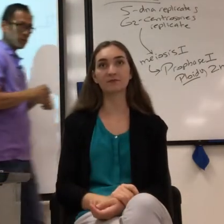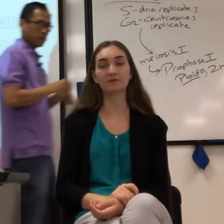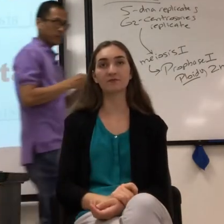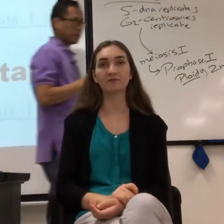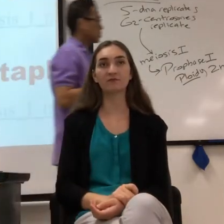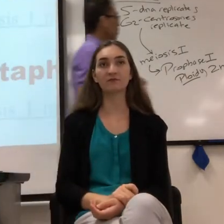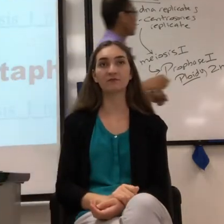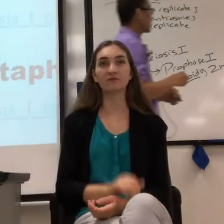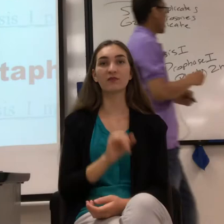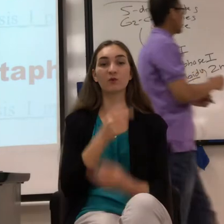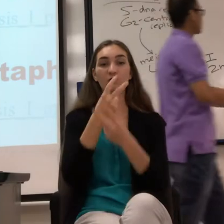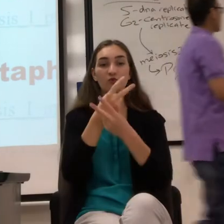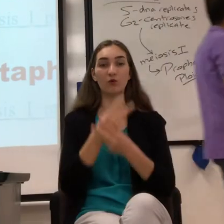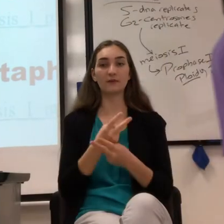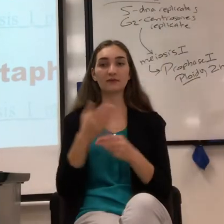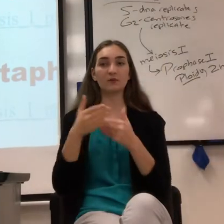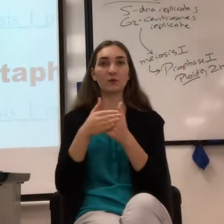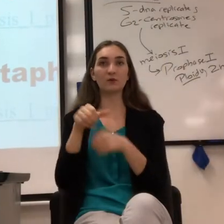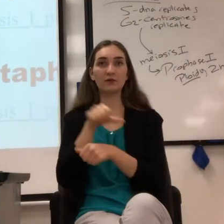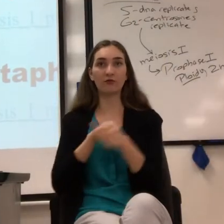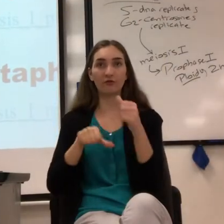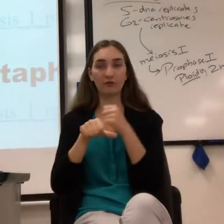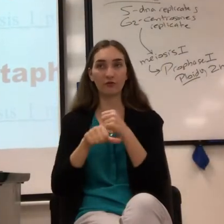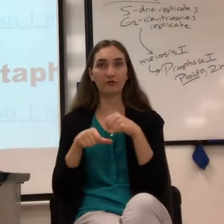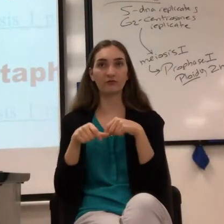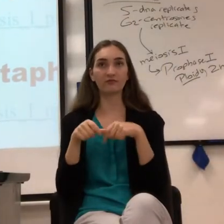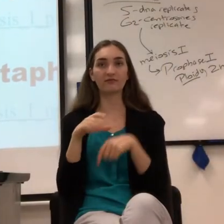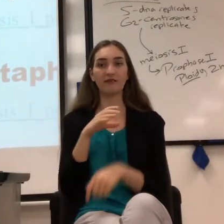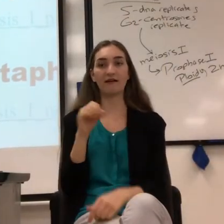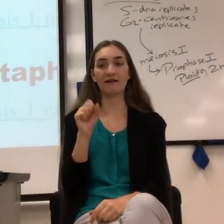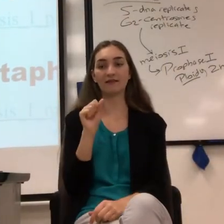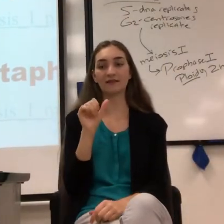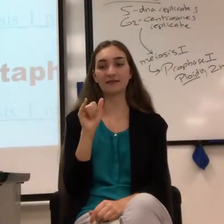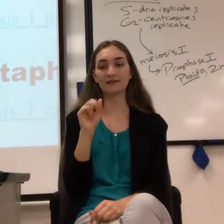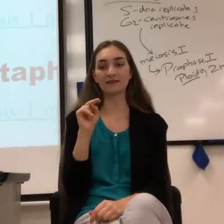get close to each other in synapses.